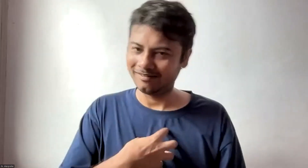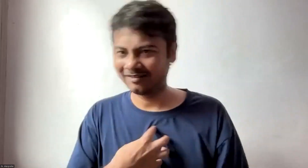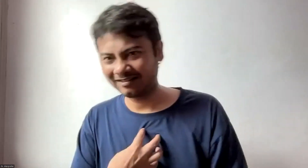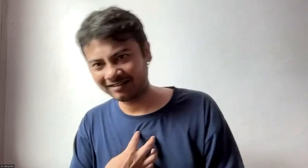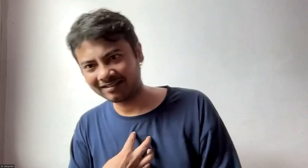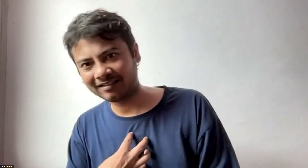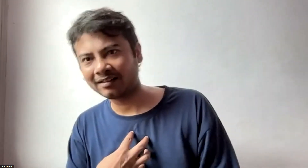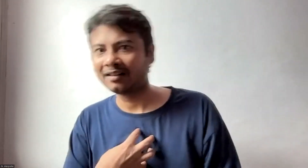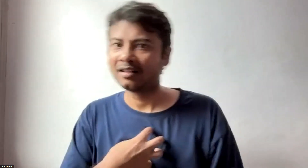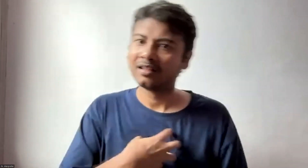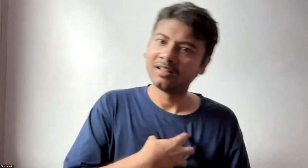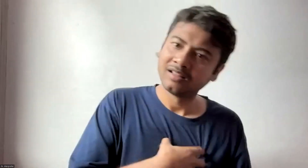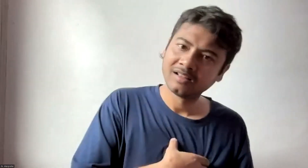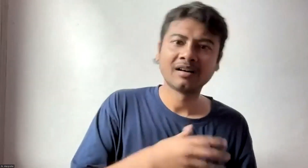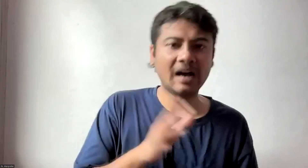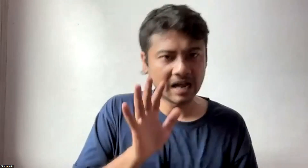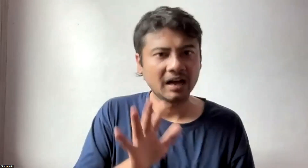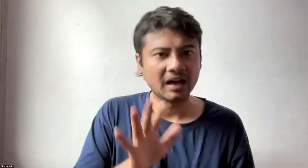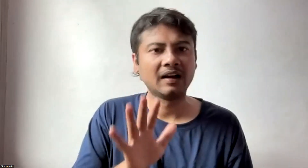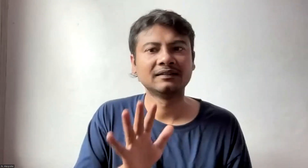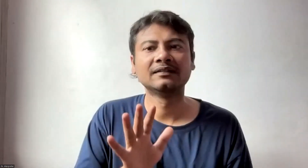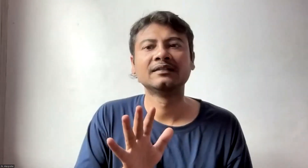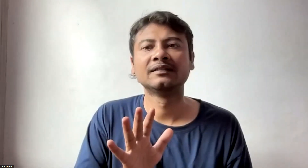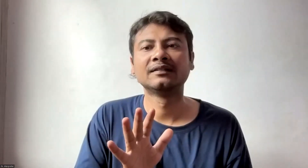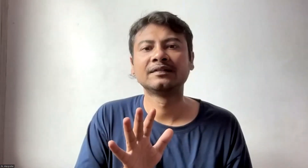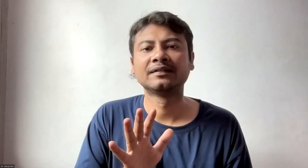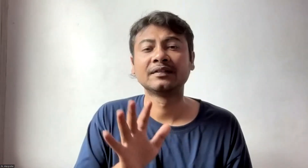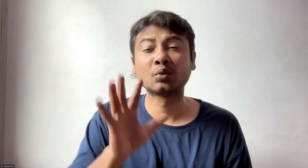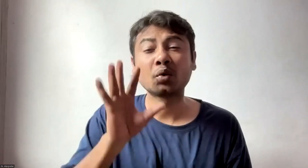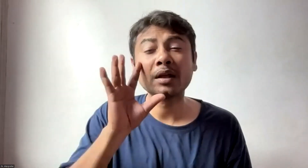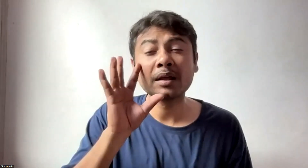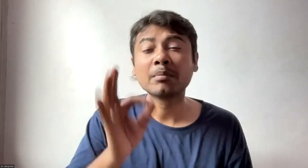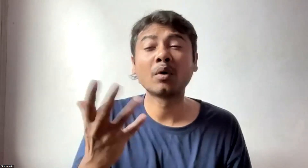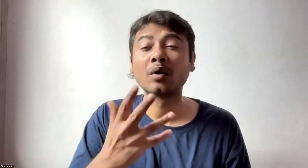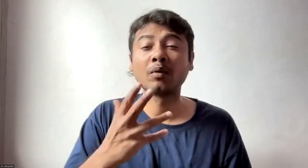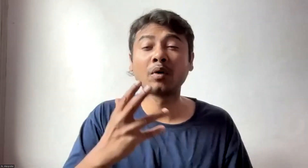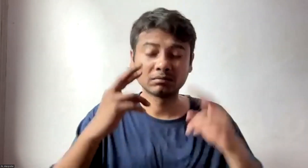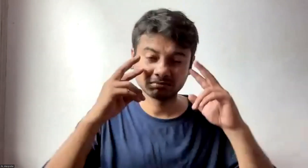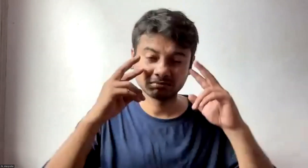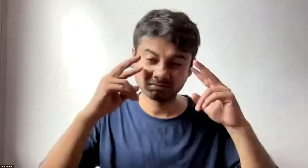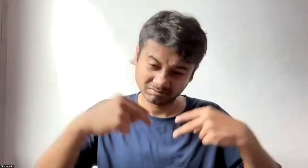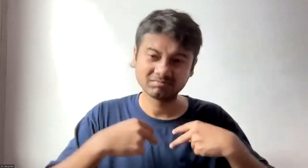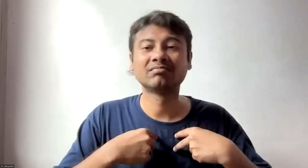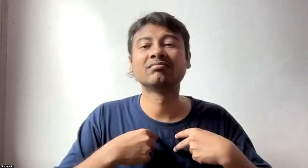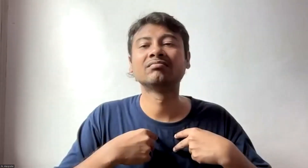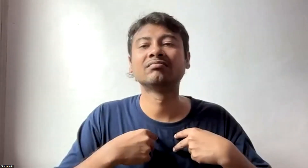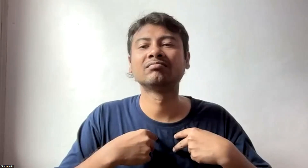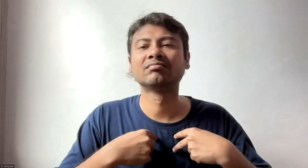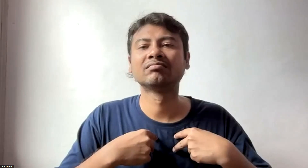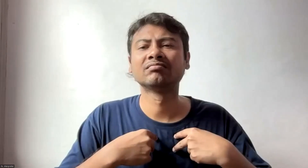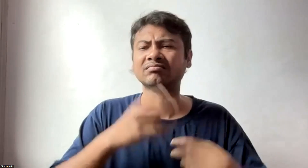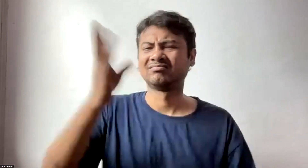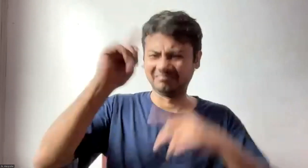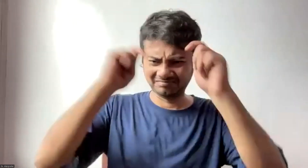inside us, then only we'll realize that how modes are playing games with us.